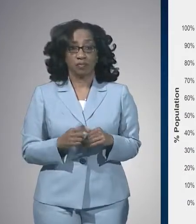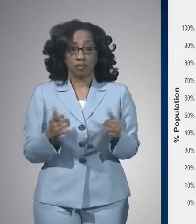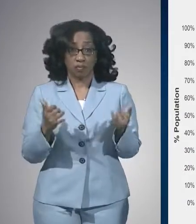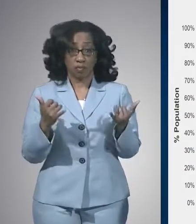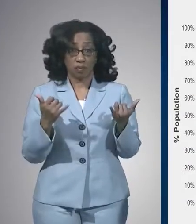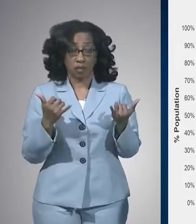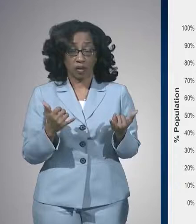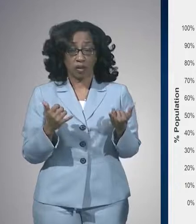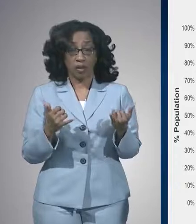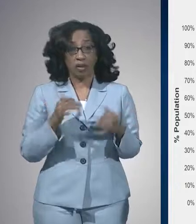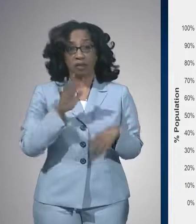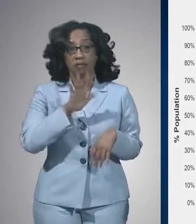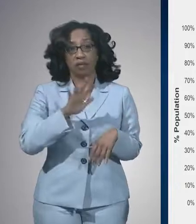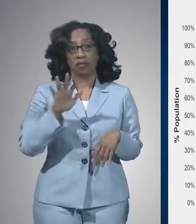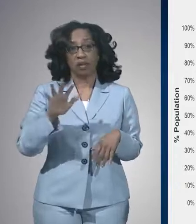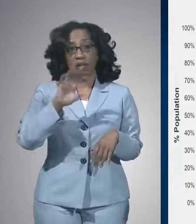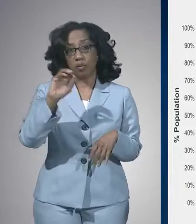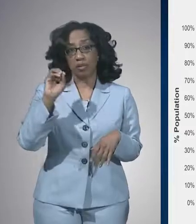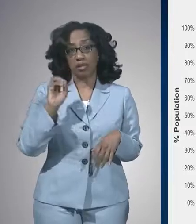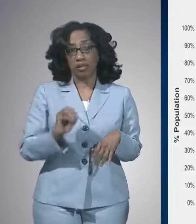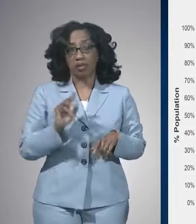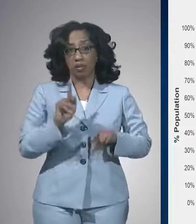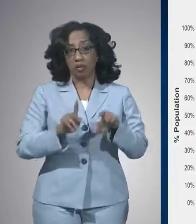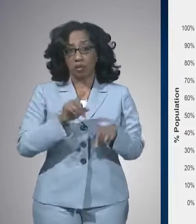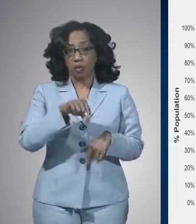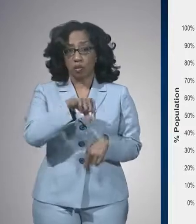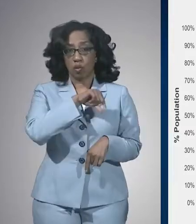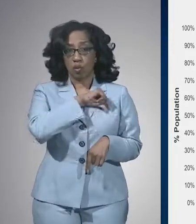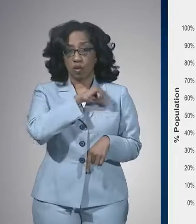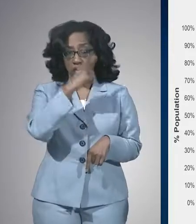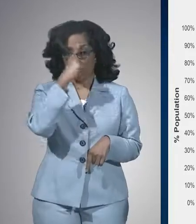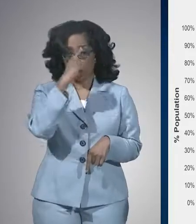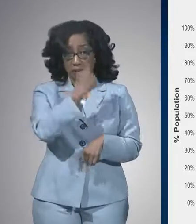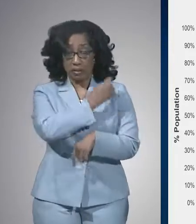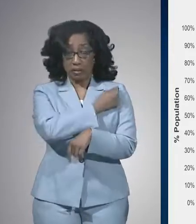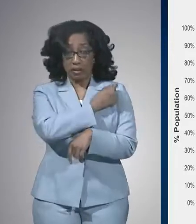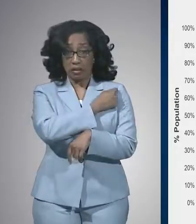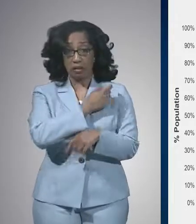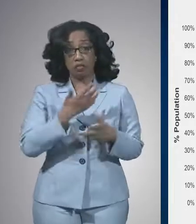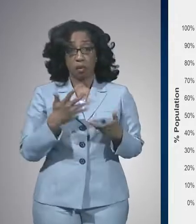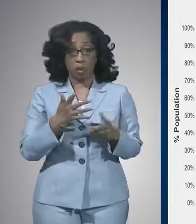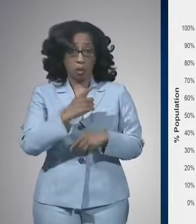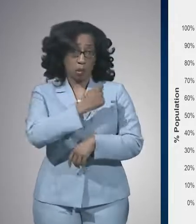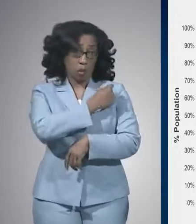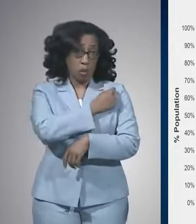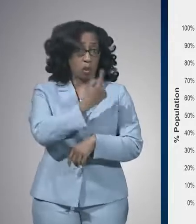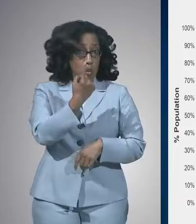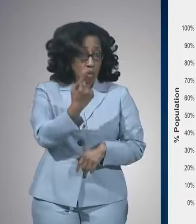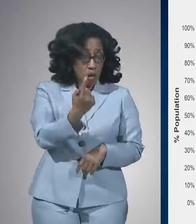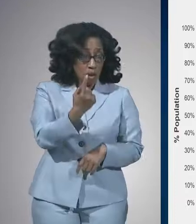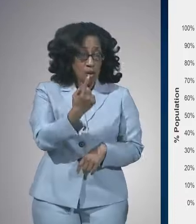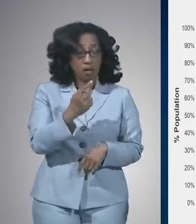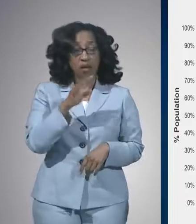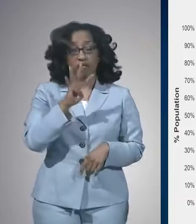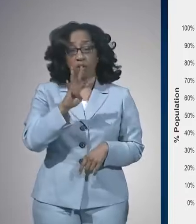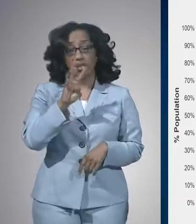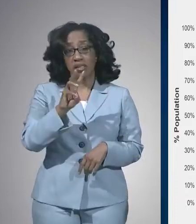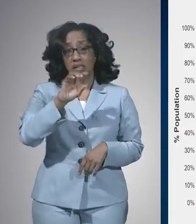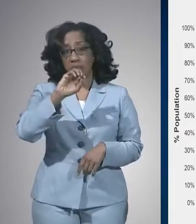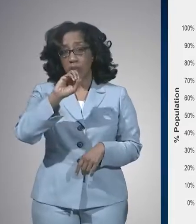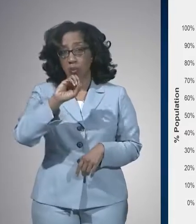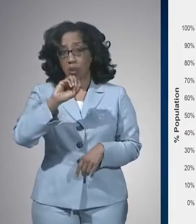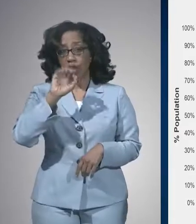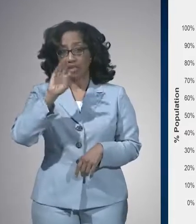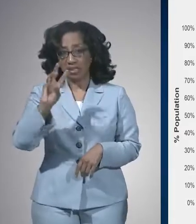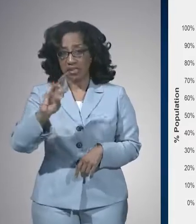Currently, 55% of the eligible population has received at least one dose of vaccine. 46.6% of the